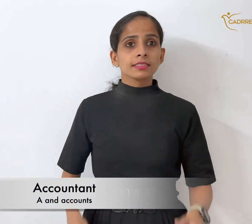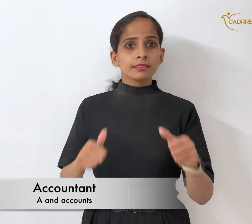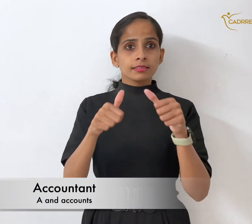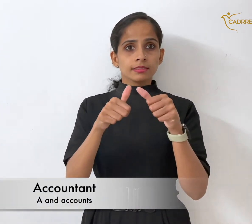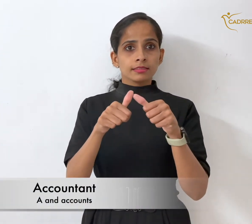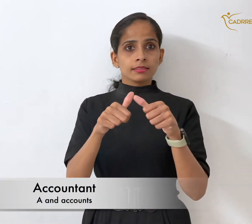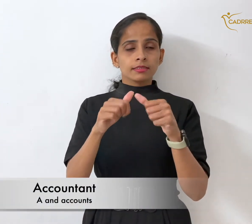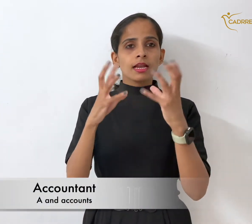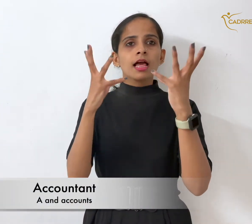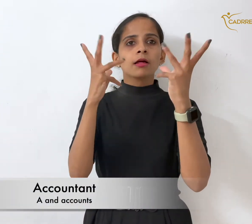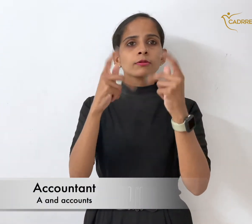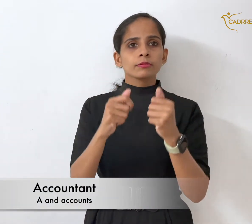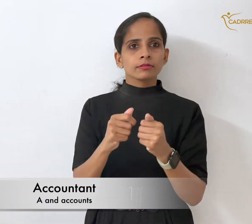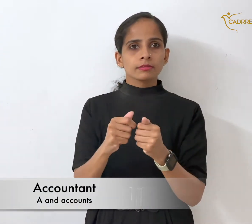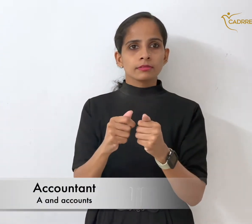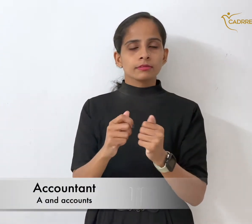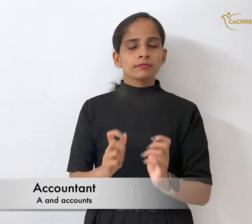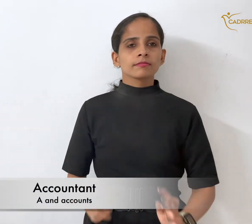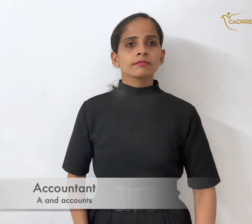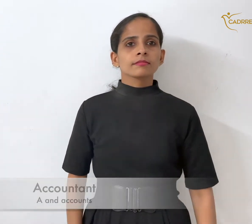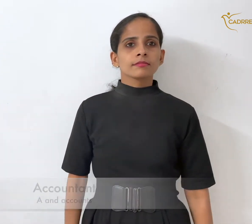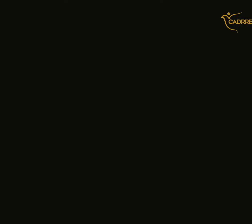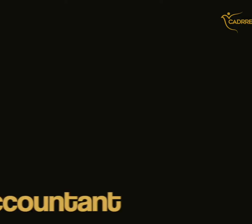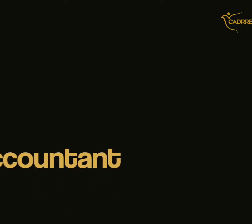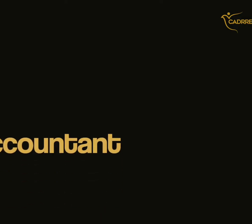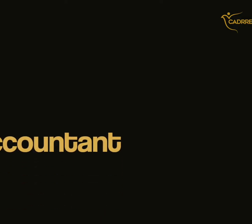Accountant, A and accounts.